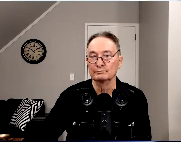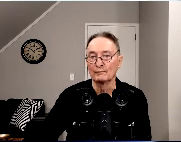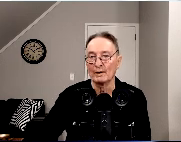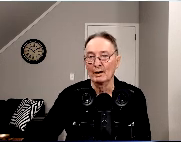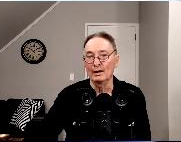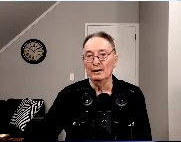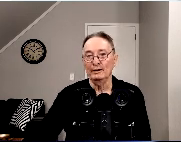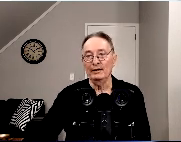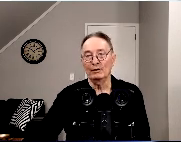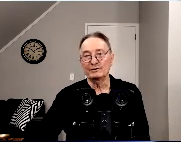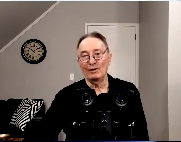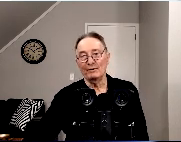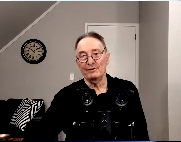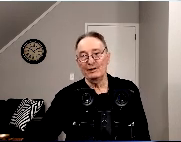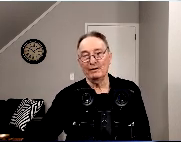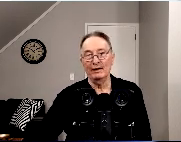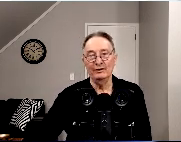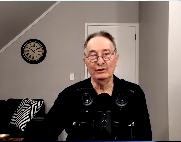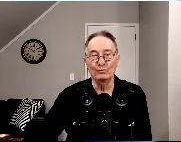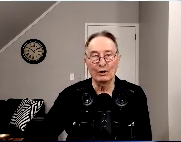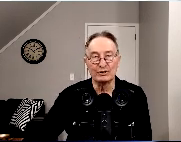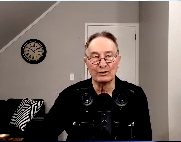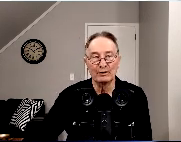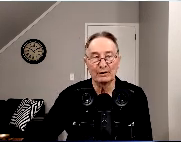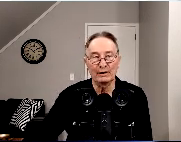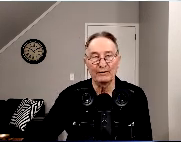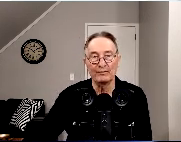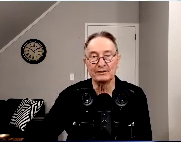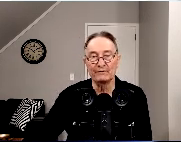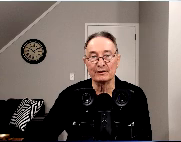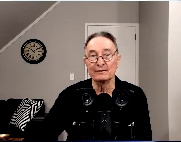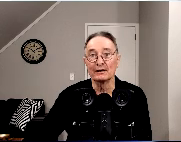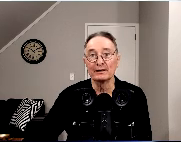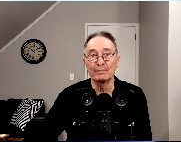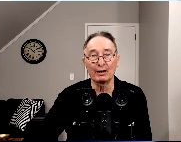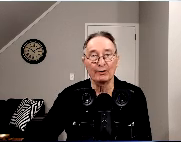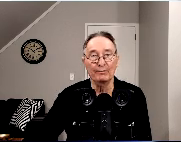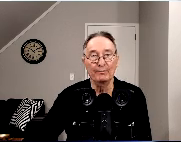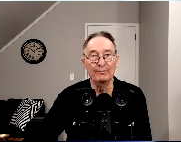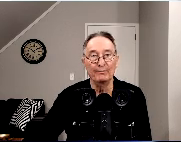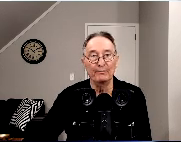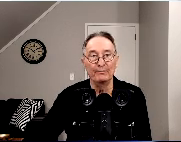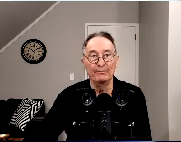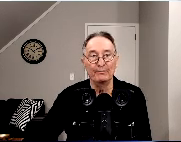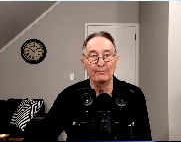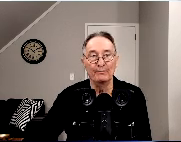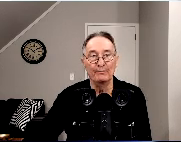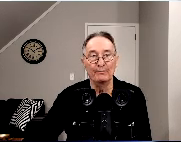Yeah, now I'll stop it there, and you can watch the rest of it in the link below.